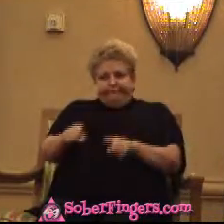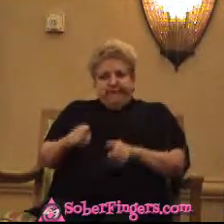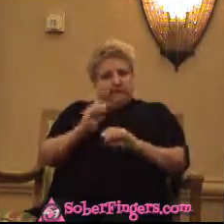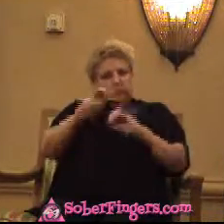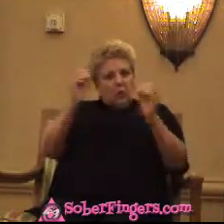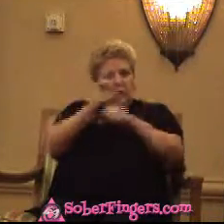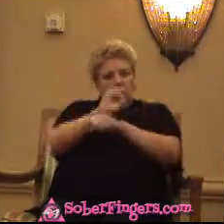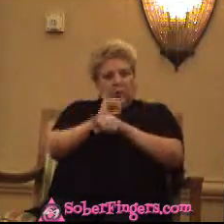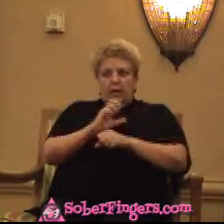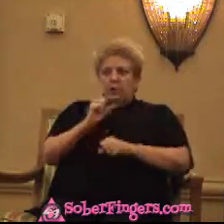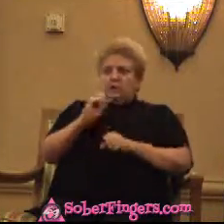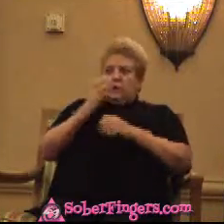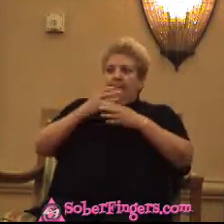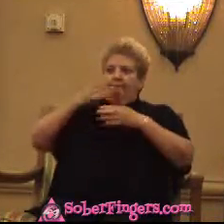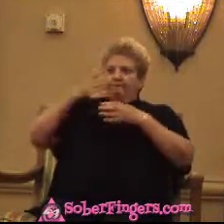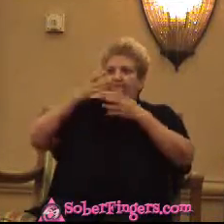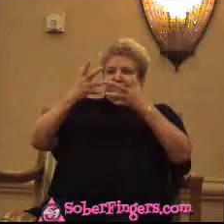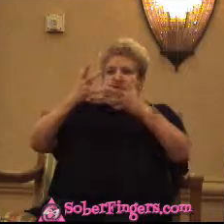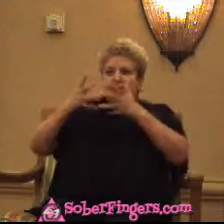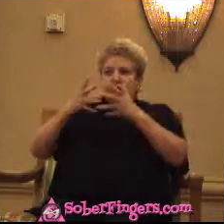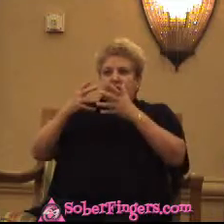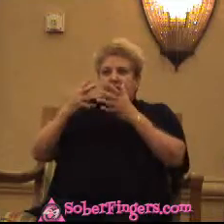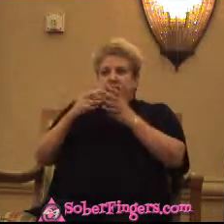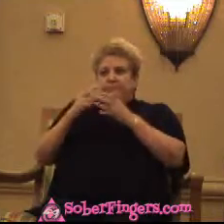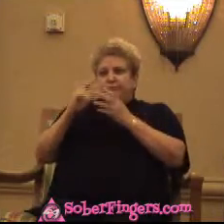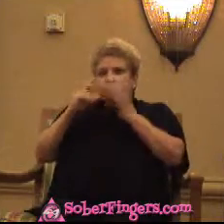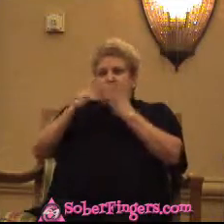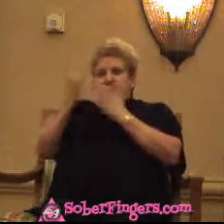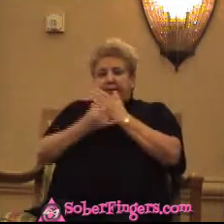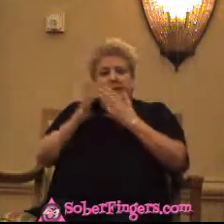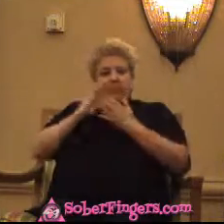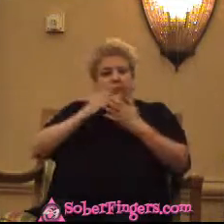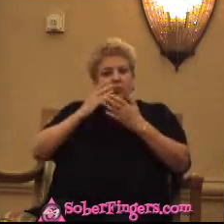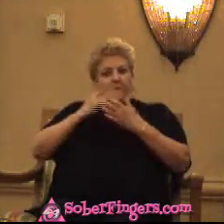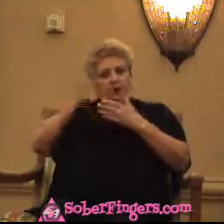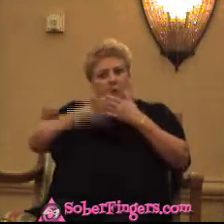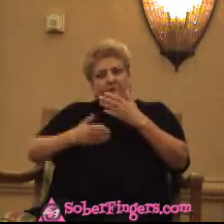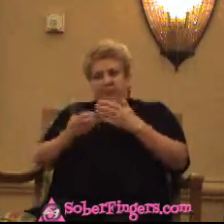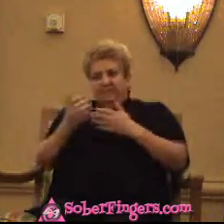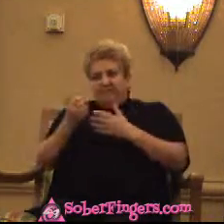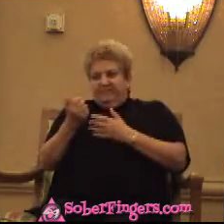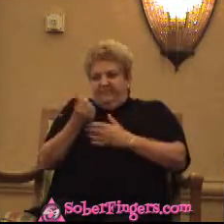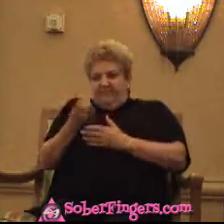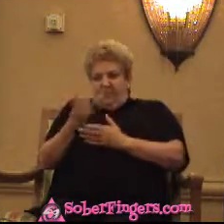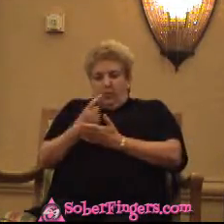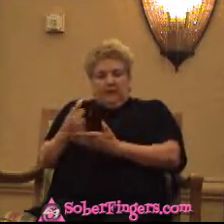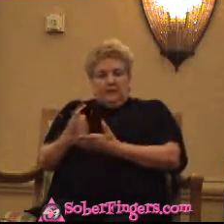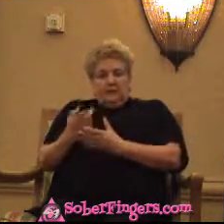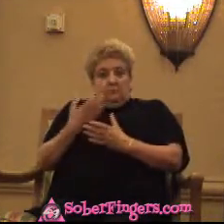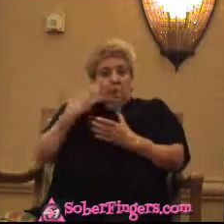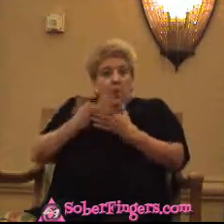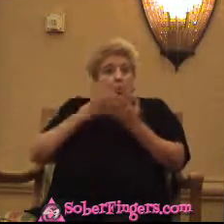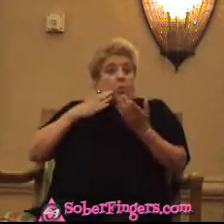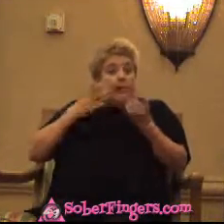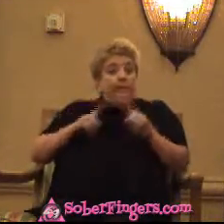this big project that's probably going to be done in the next couple of weeks. And I don't know what's going to happen. Now, there was a time in my life that I would